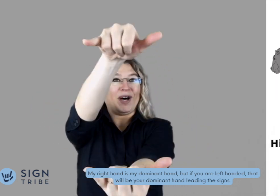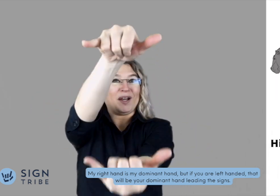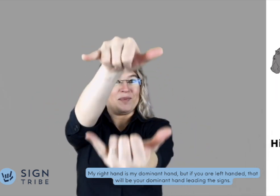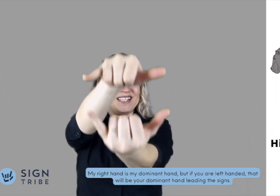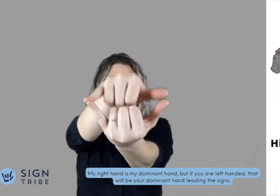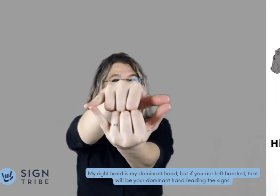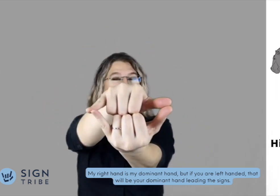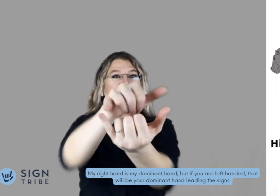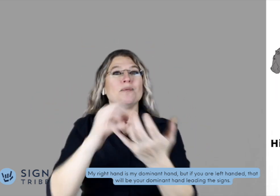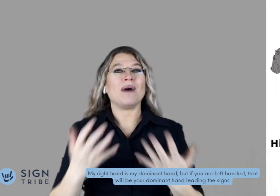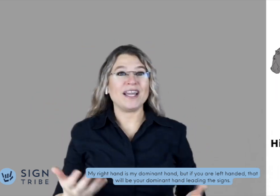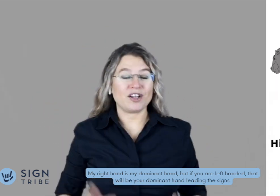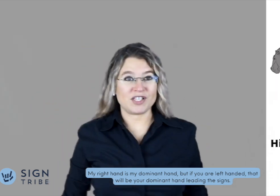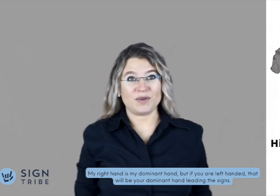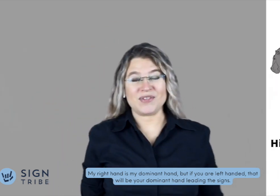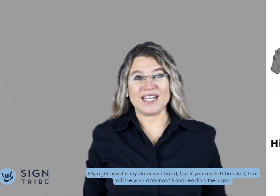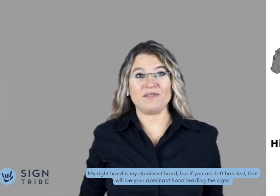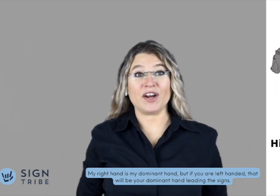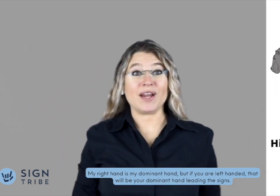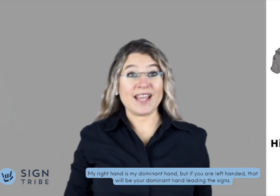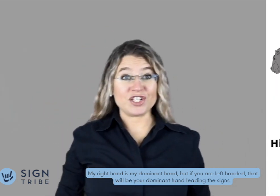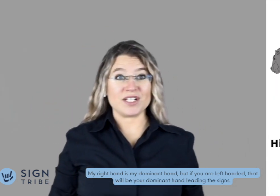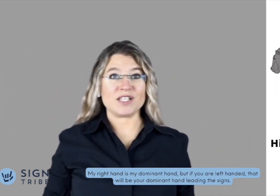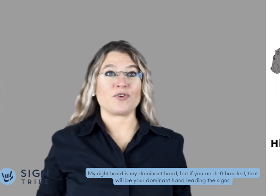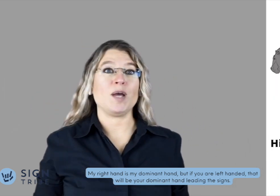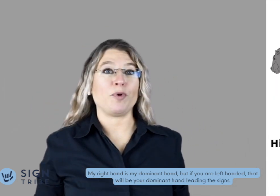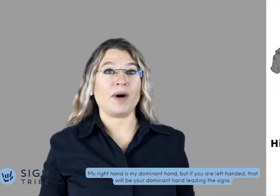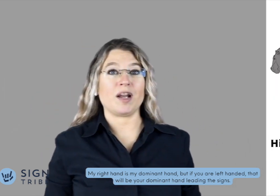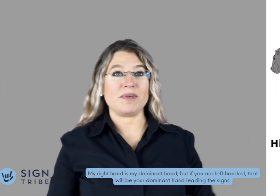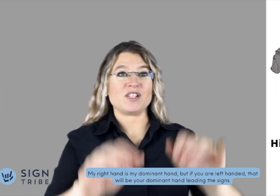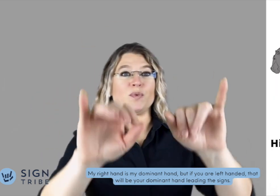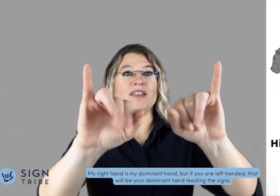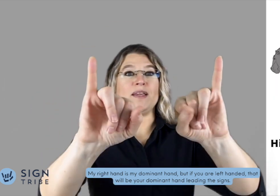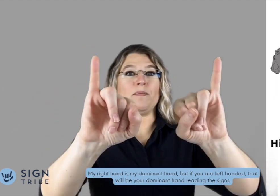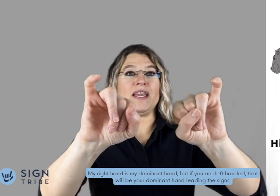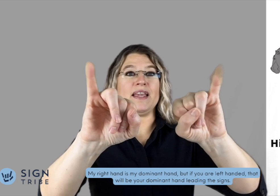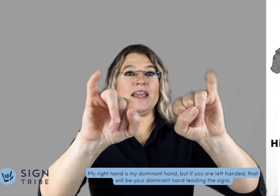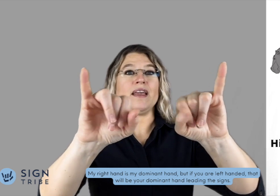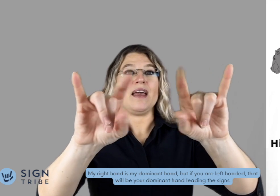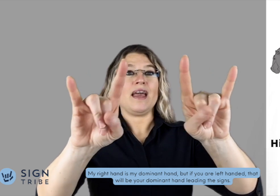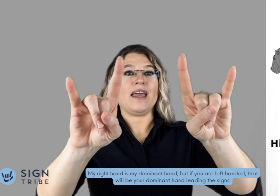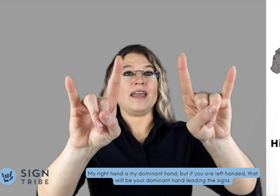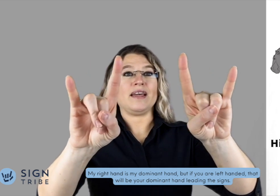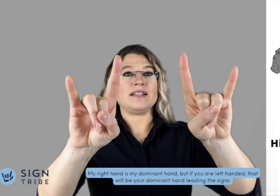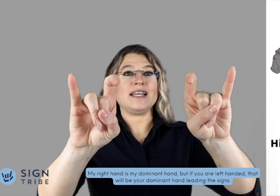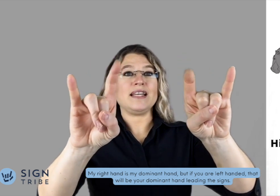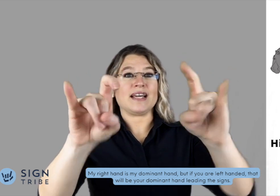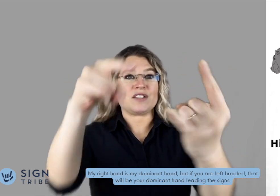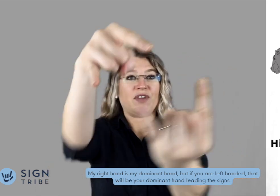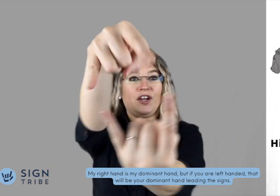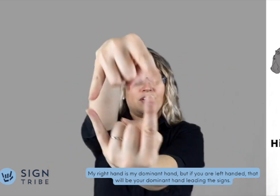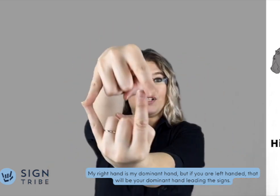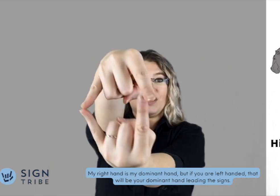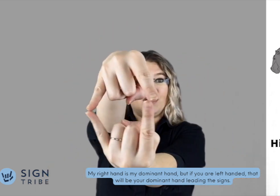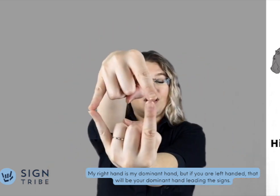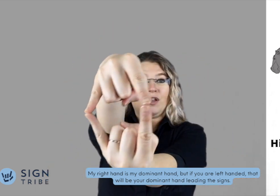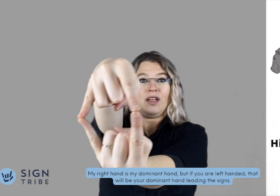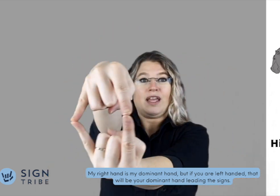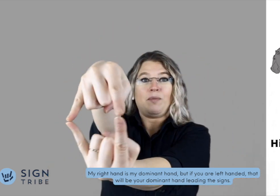Hippopotamus. You might also have seen variations for hippopotamus with the pinky and index fingers and moving